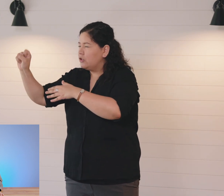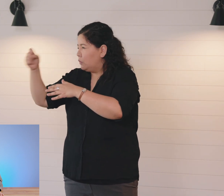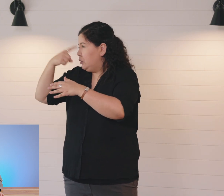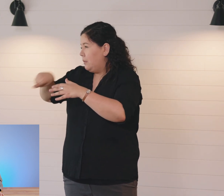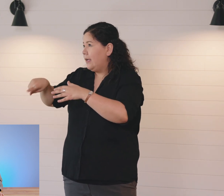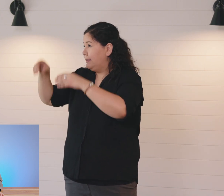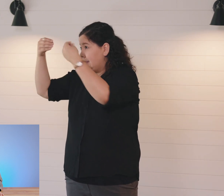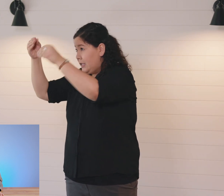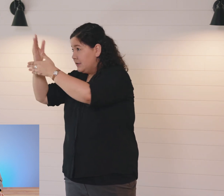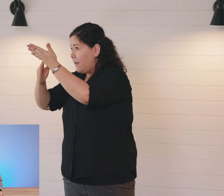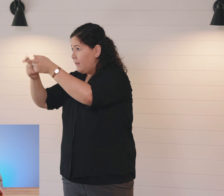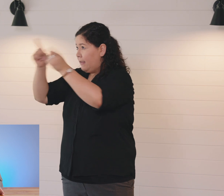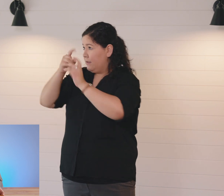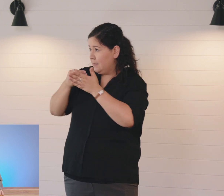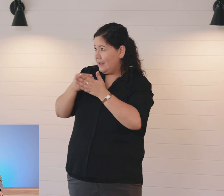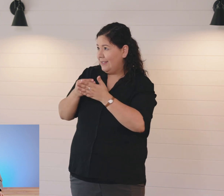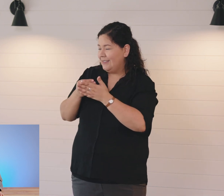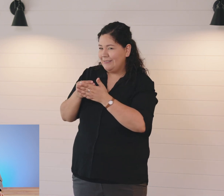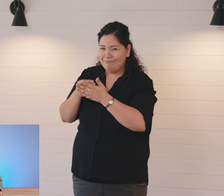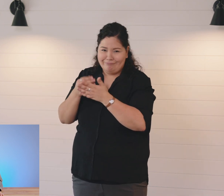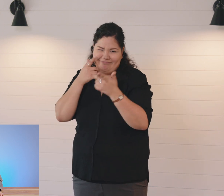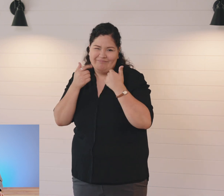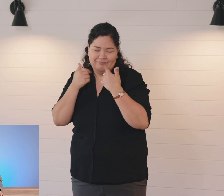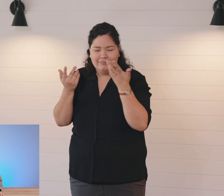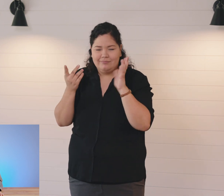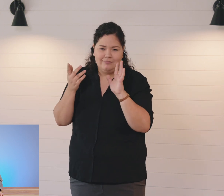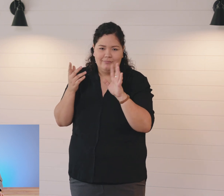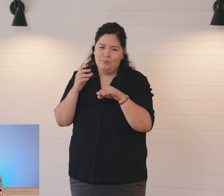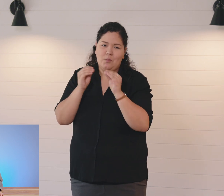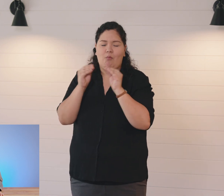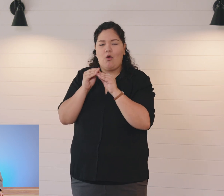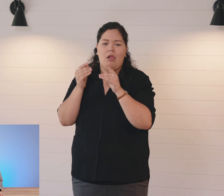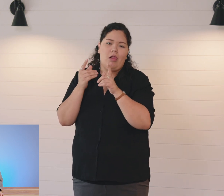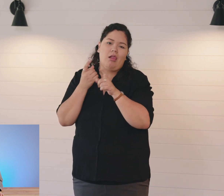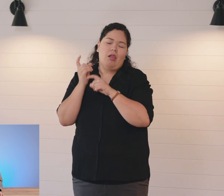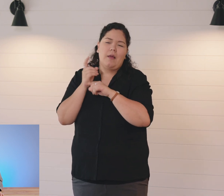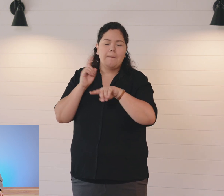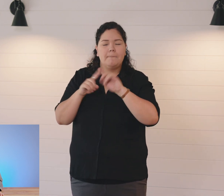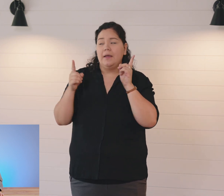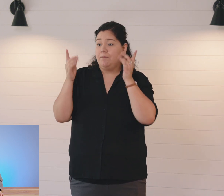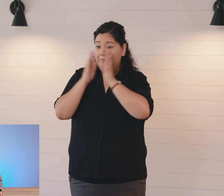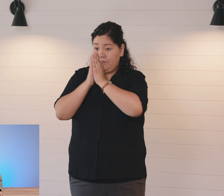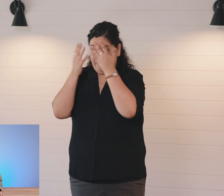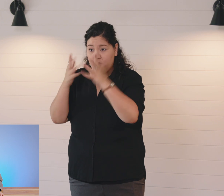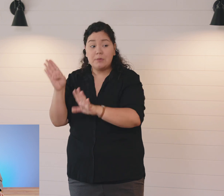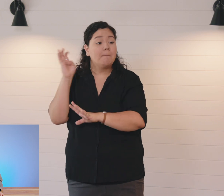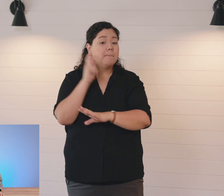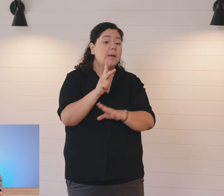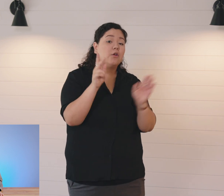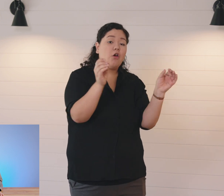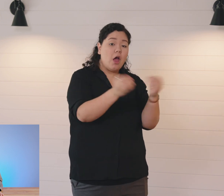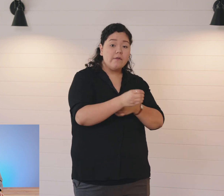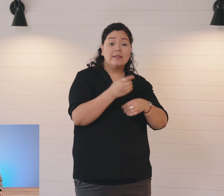money? People chuckled. The prayer was over. Went back to the offices. That